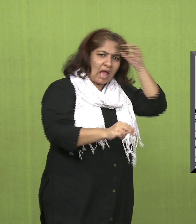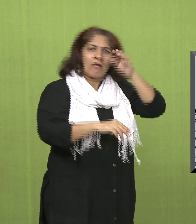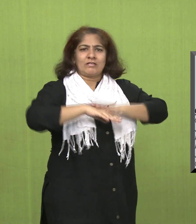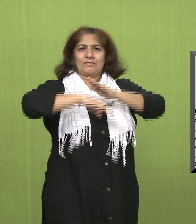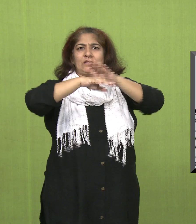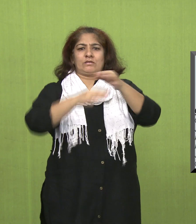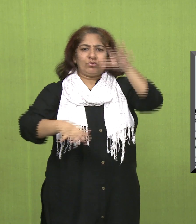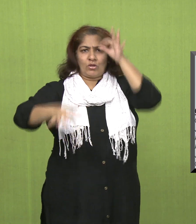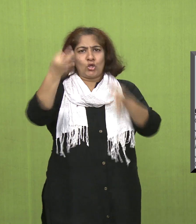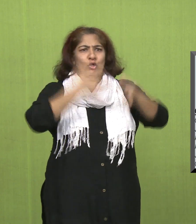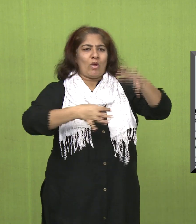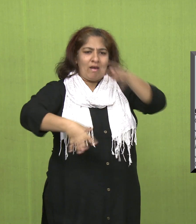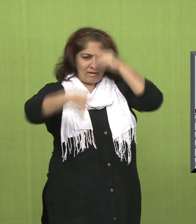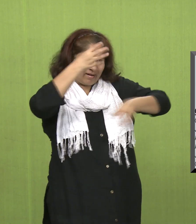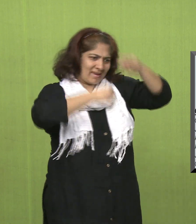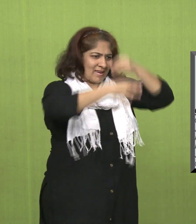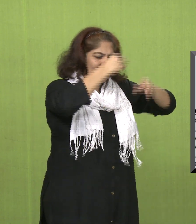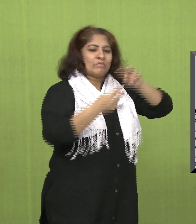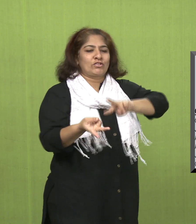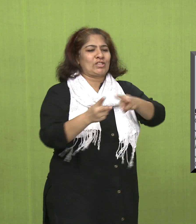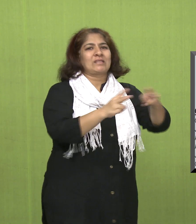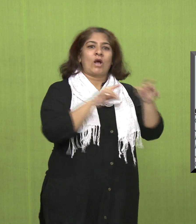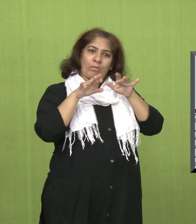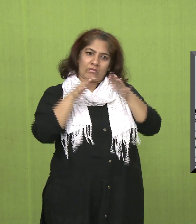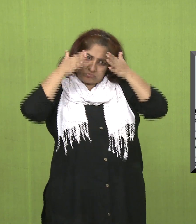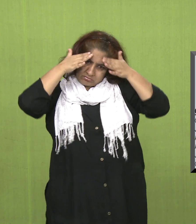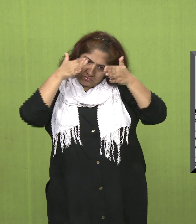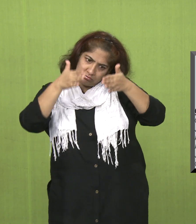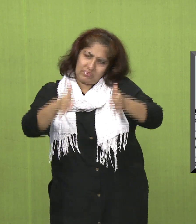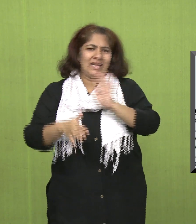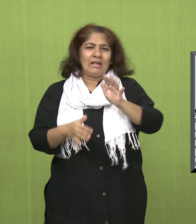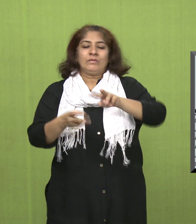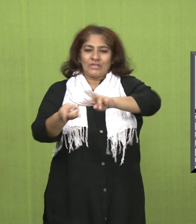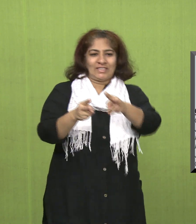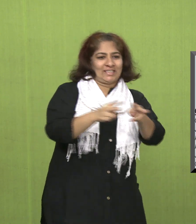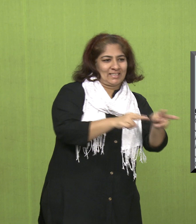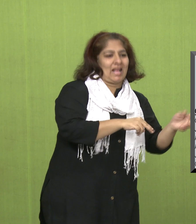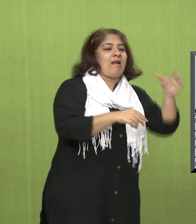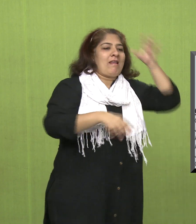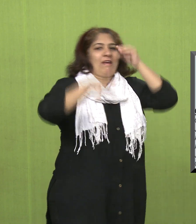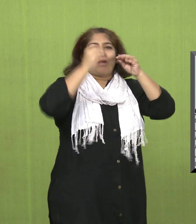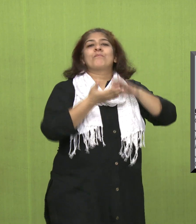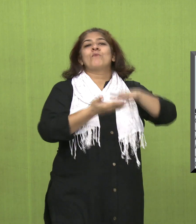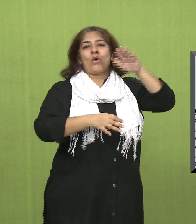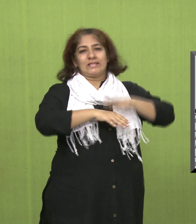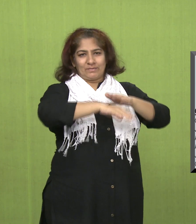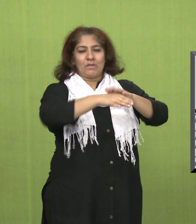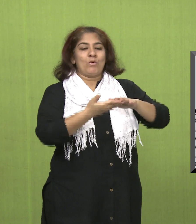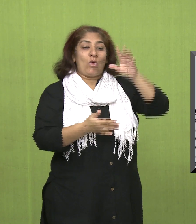People should work helping each other in a team. It's not that only if you have one